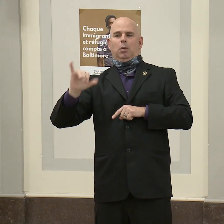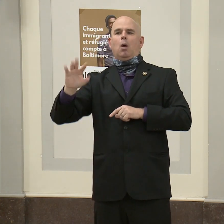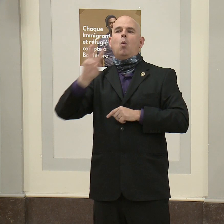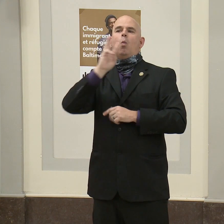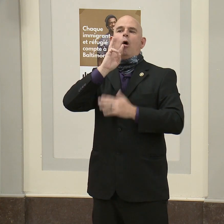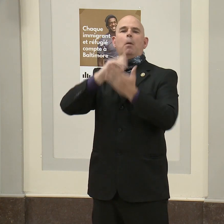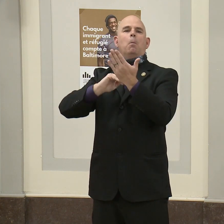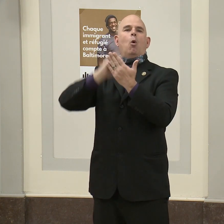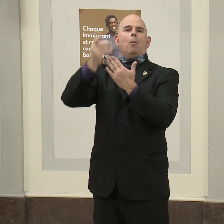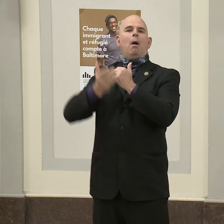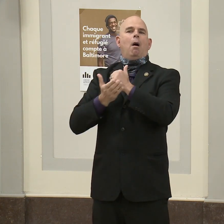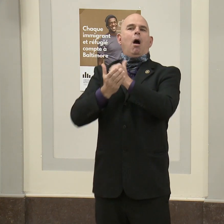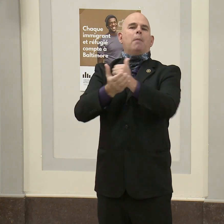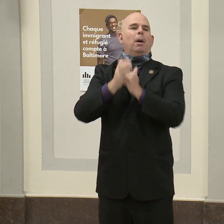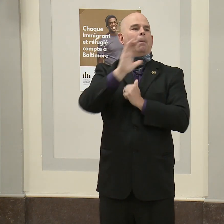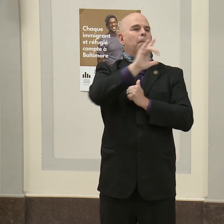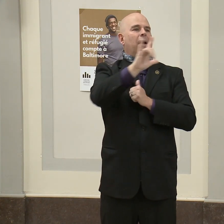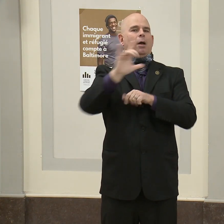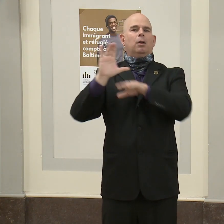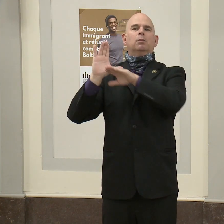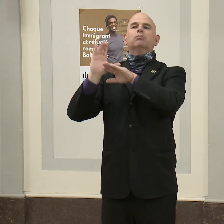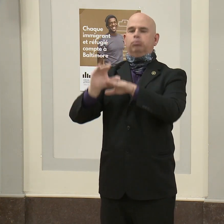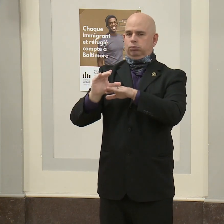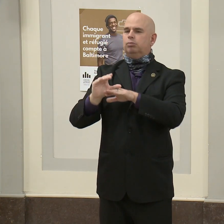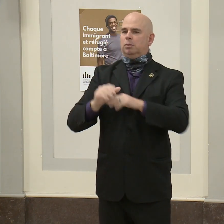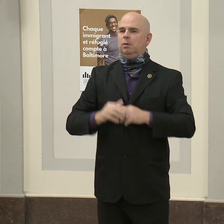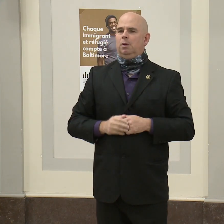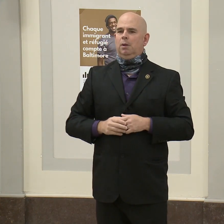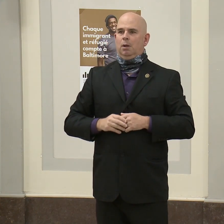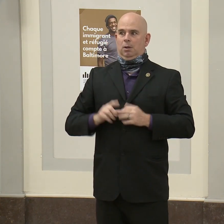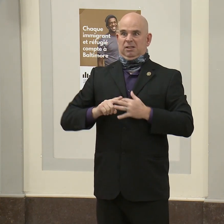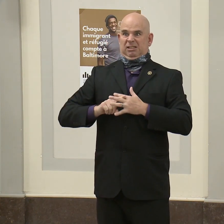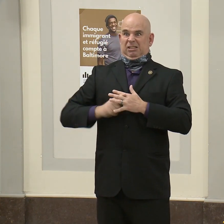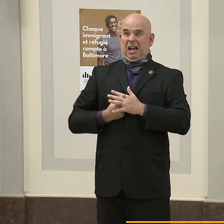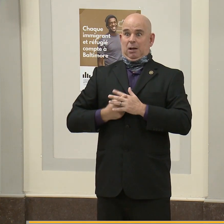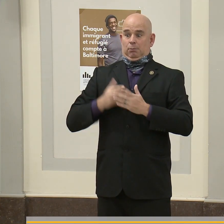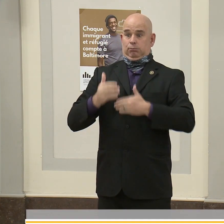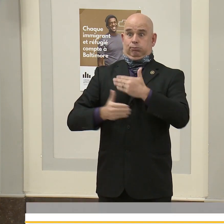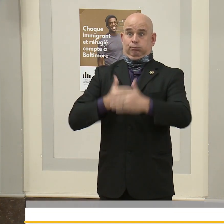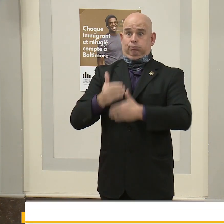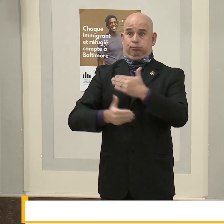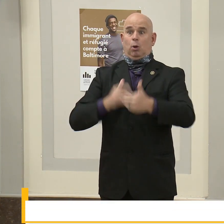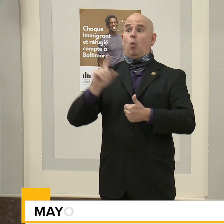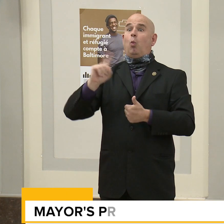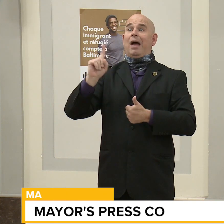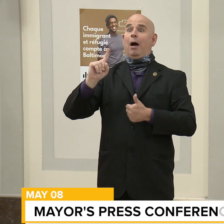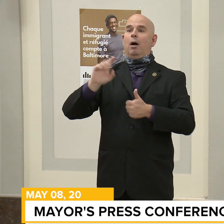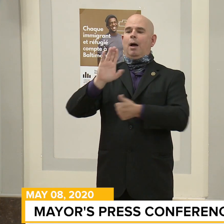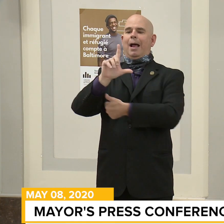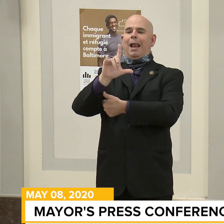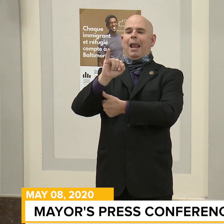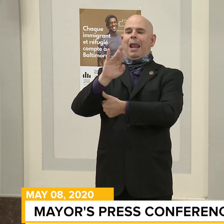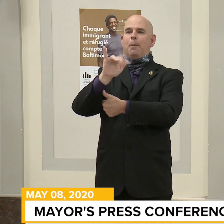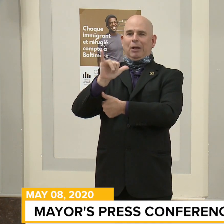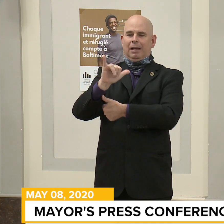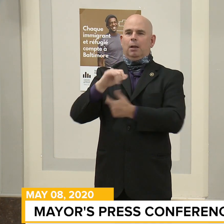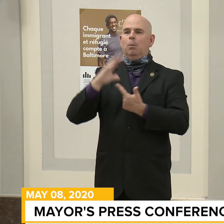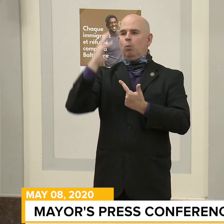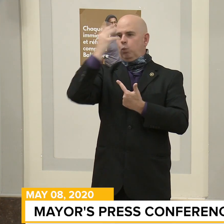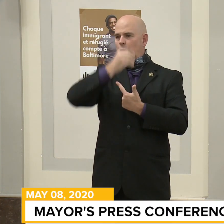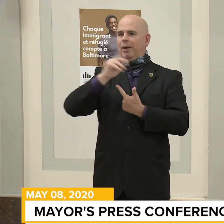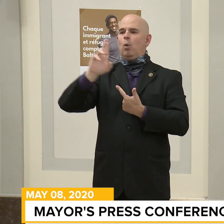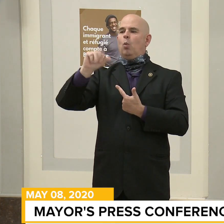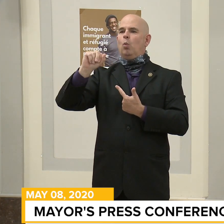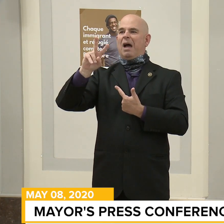certain activities at Liberty, Loch Raven, and Pretty Boy Reservoirs. As long as residents continue to practice